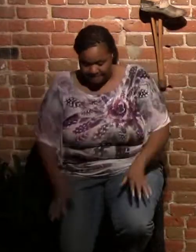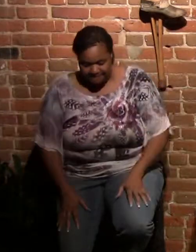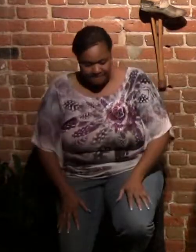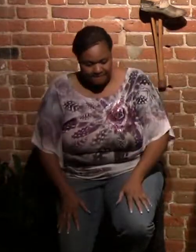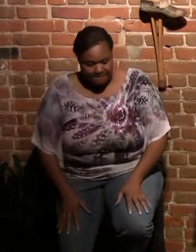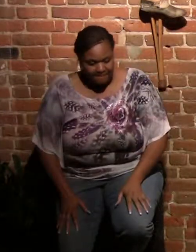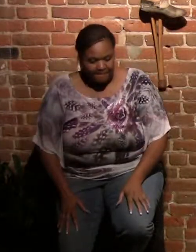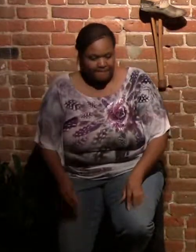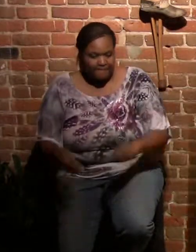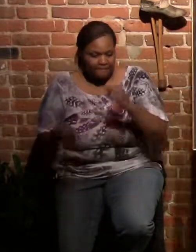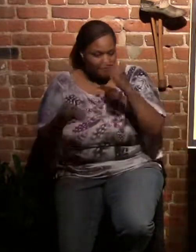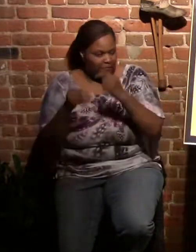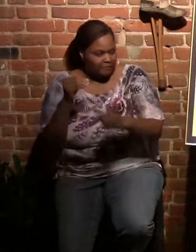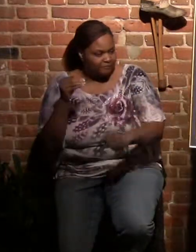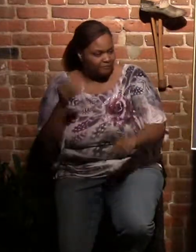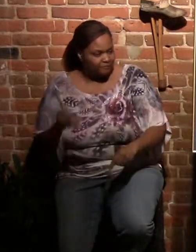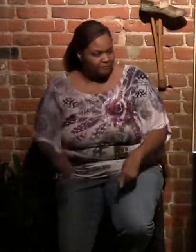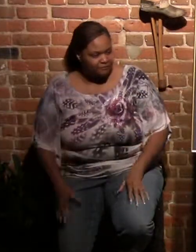So,